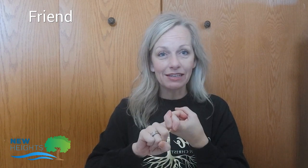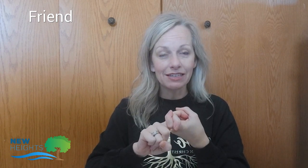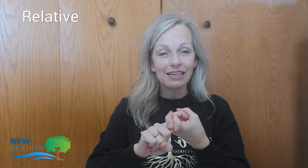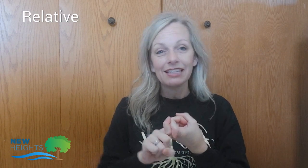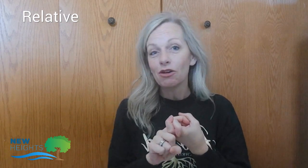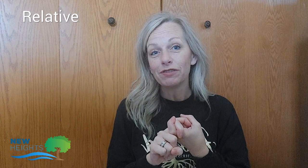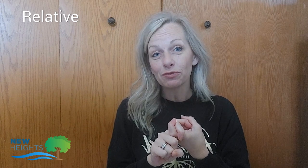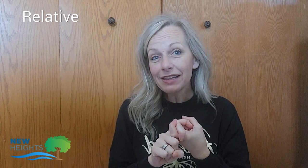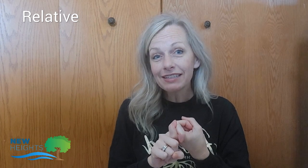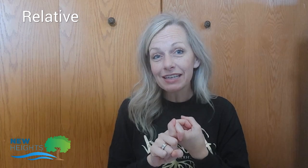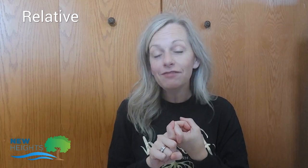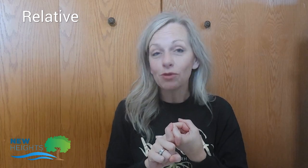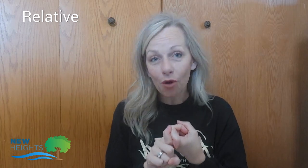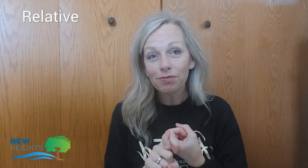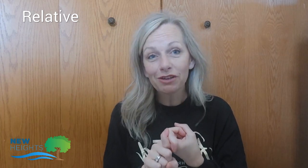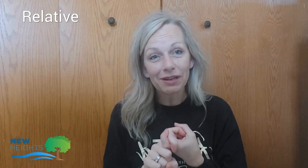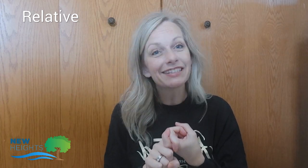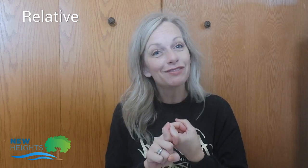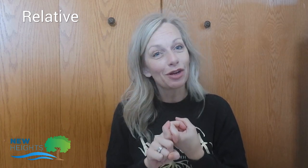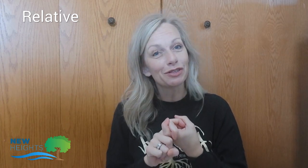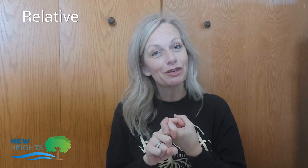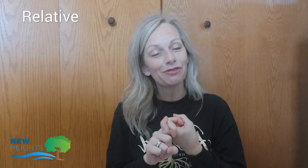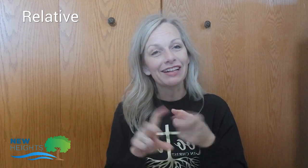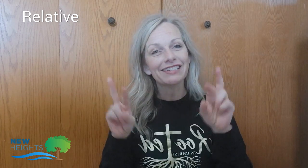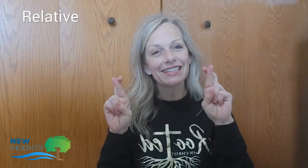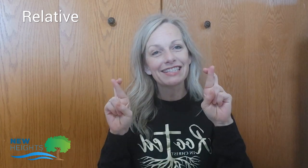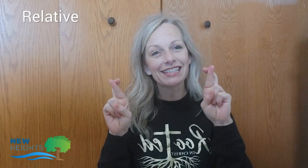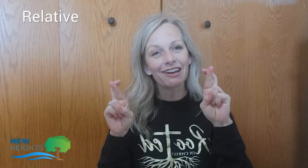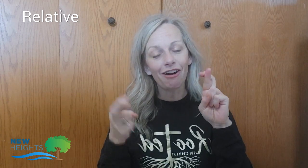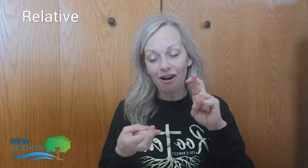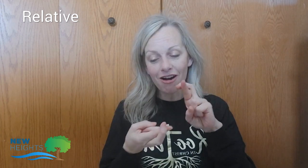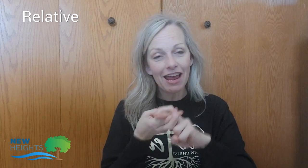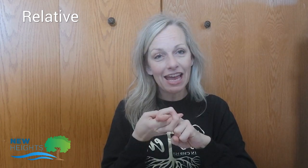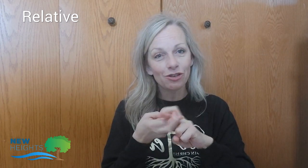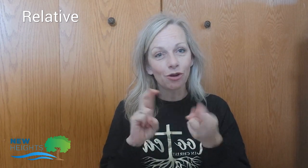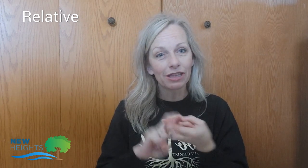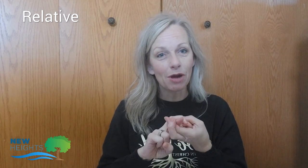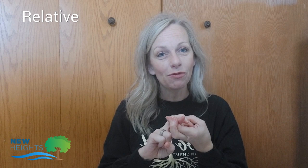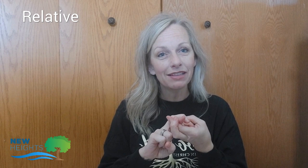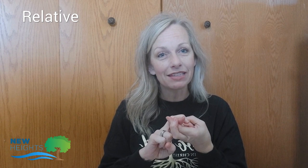friend. Now, if it's a relative, you hope that your relatives are also your friends. This is the letter R, and you hook them, relative.